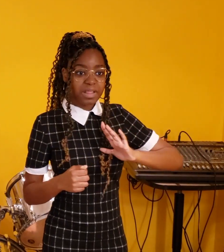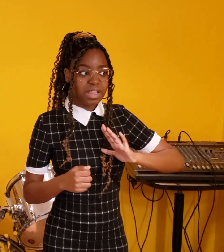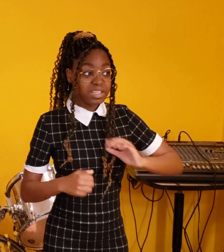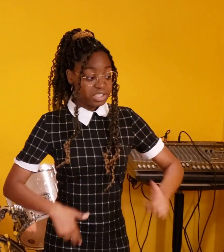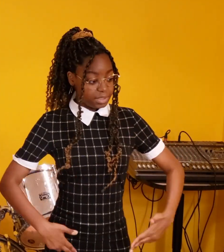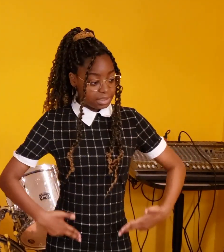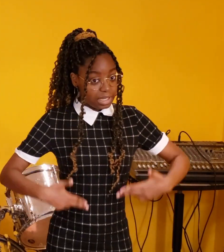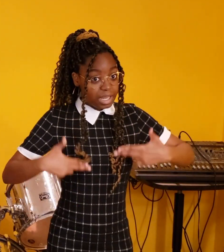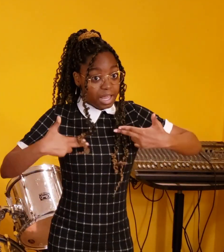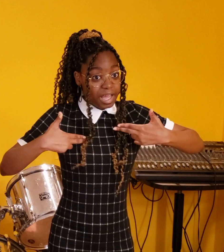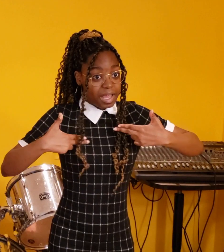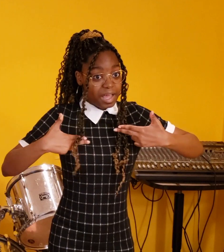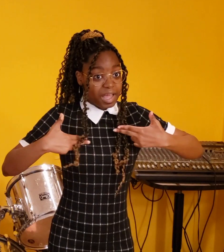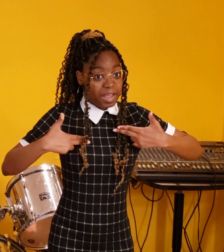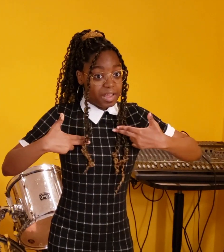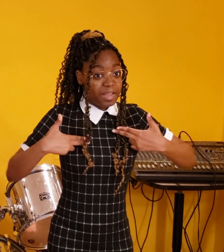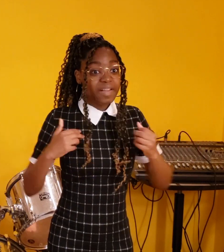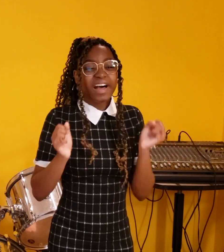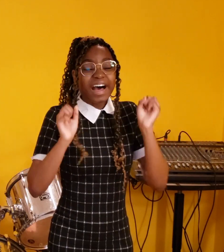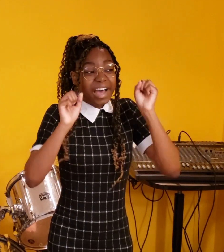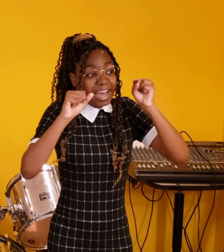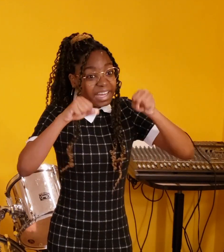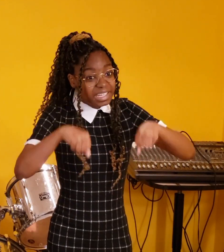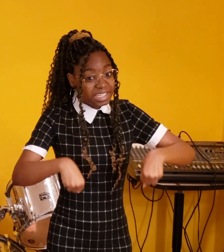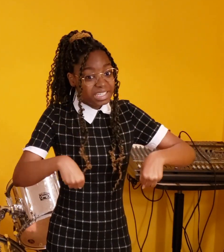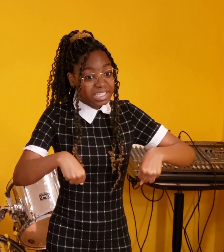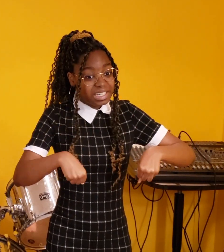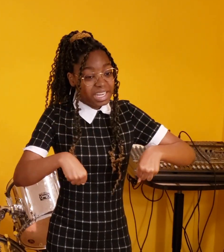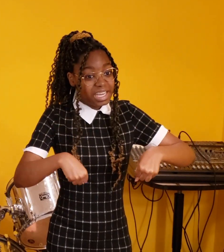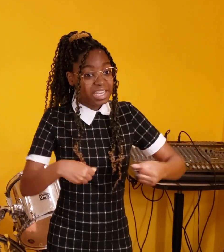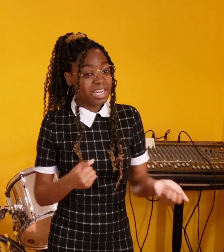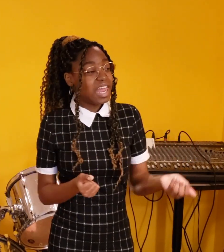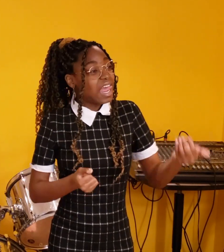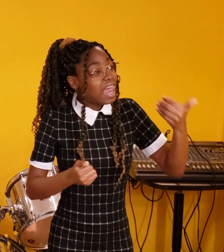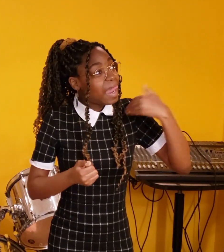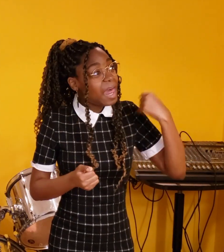is capable of embodying God's communicable attributes.